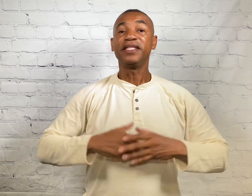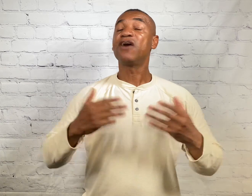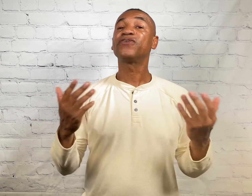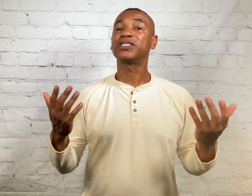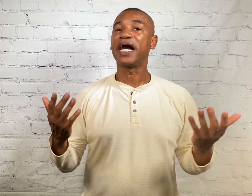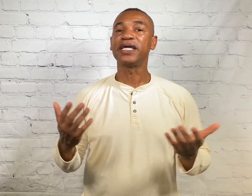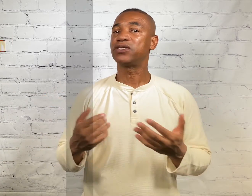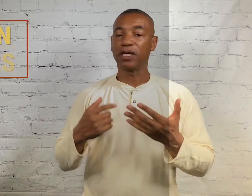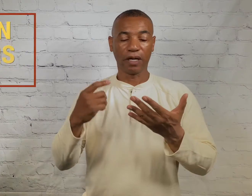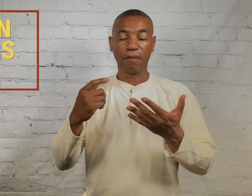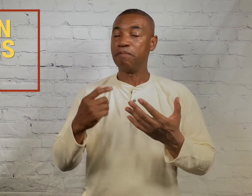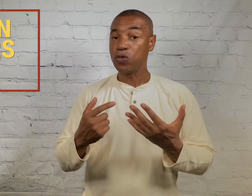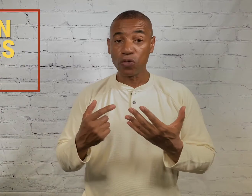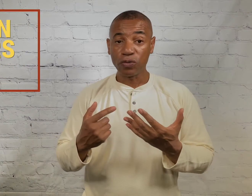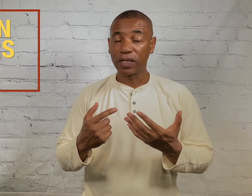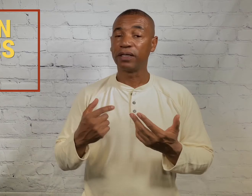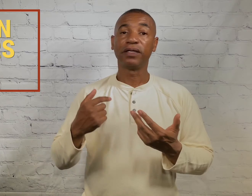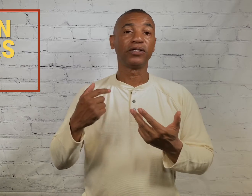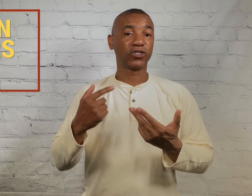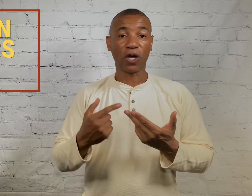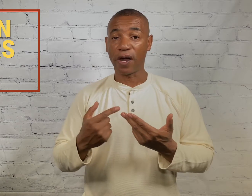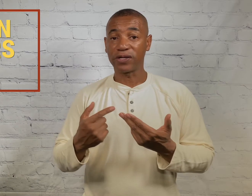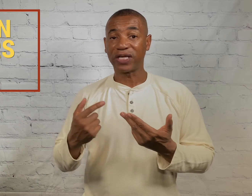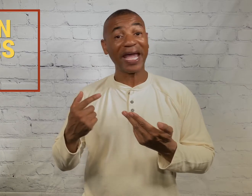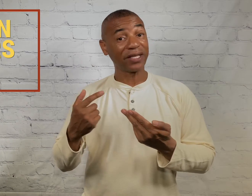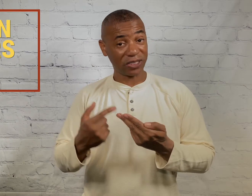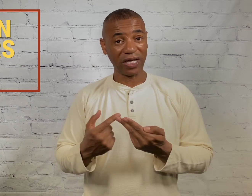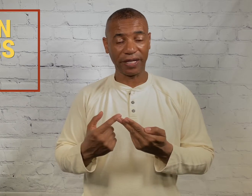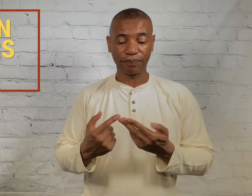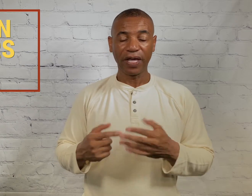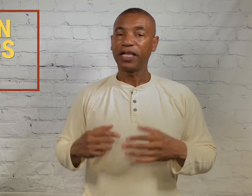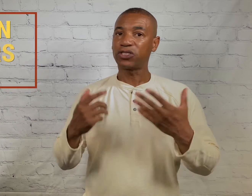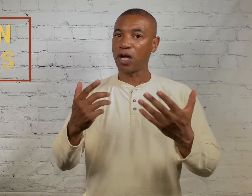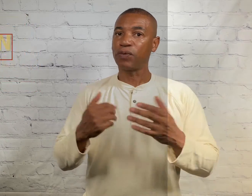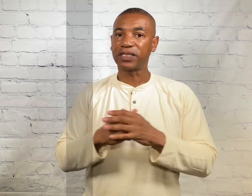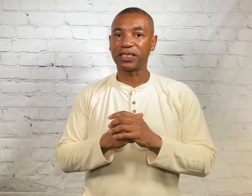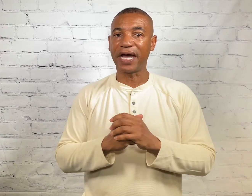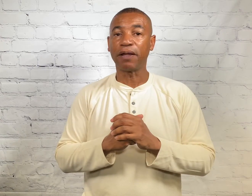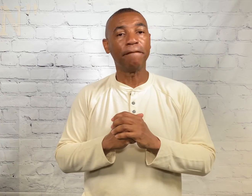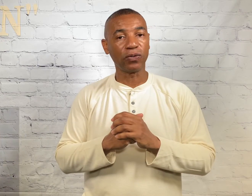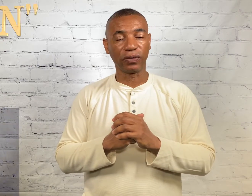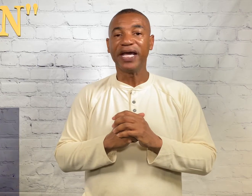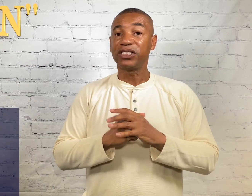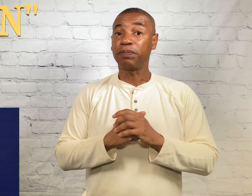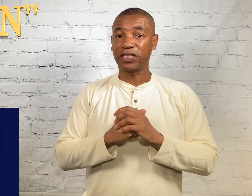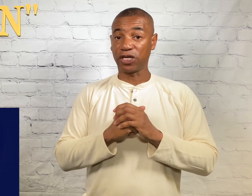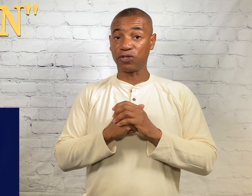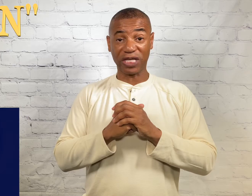Now for signs moon, stars, and the sun. Let's start with the sign moon. Simply take your